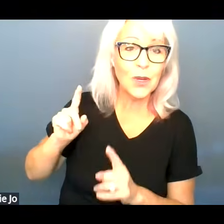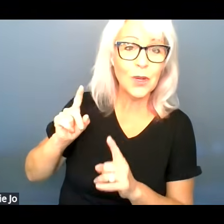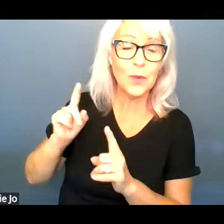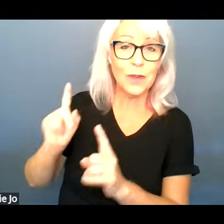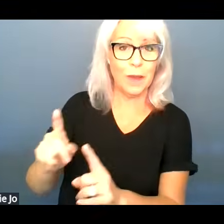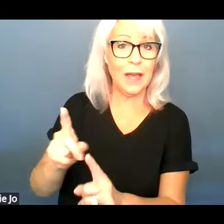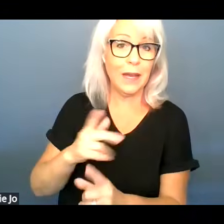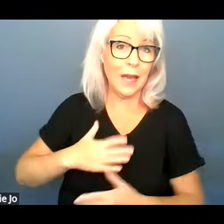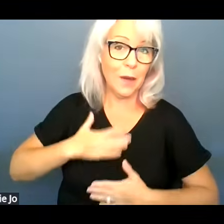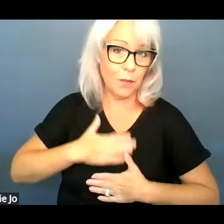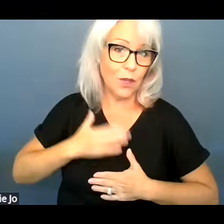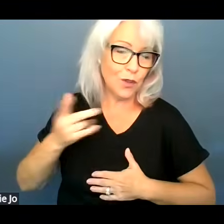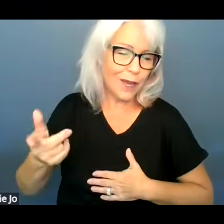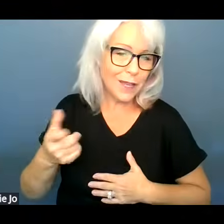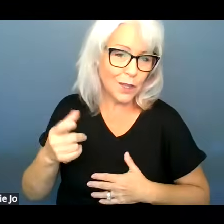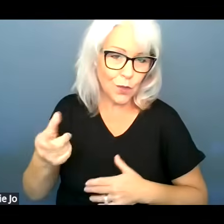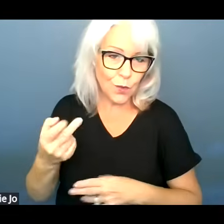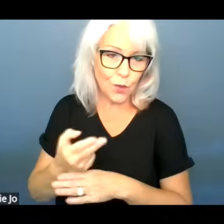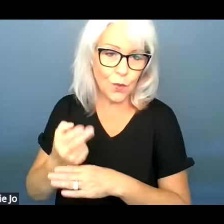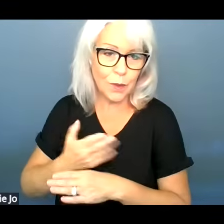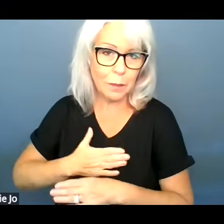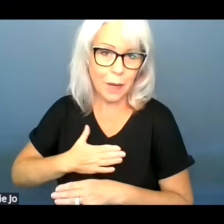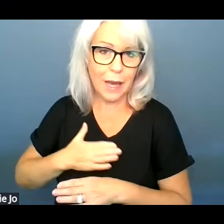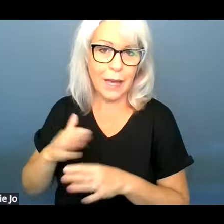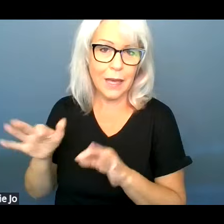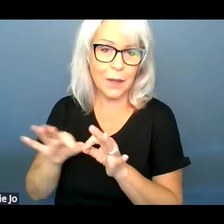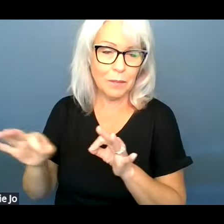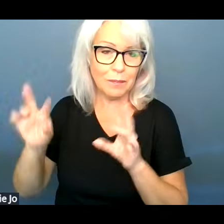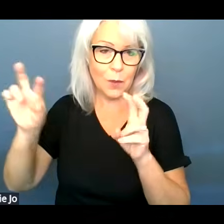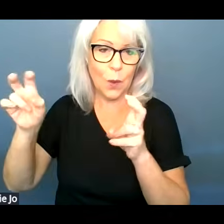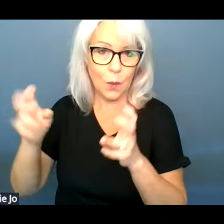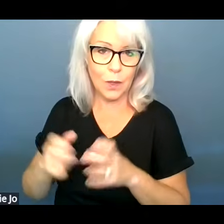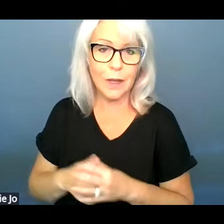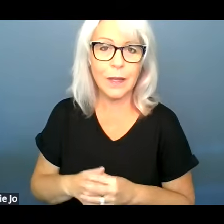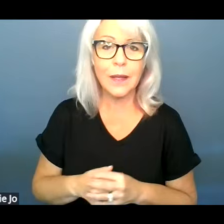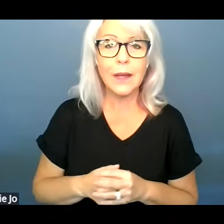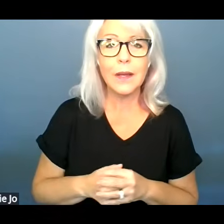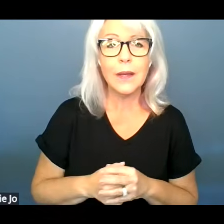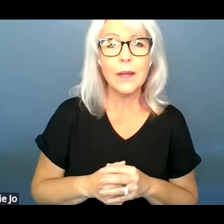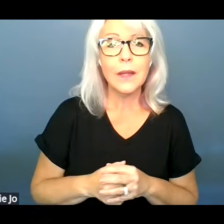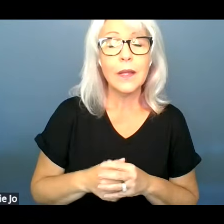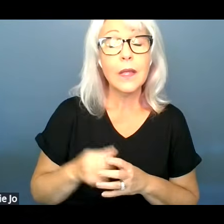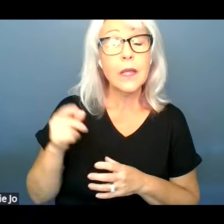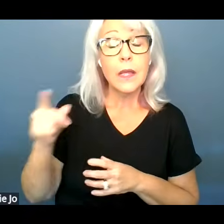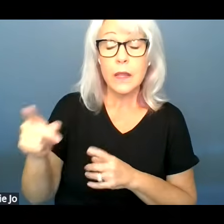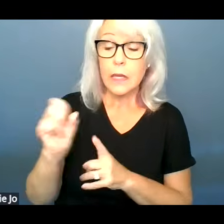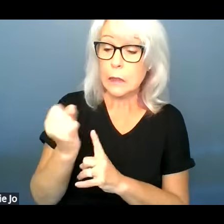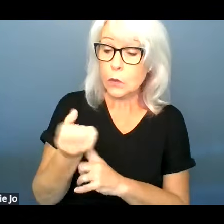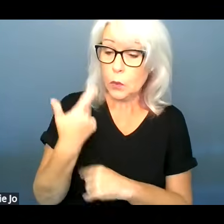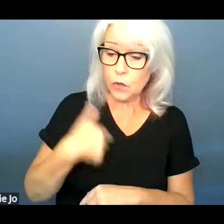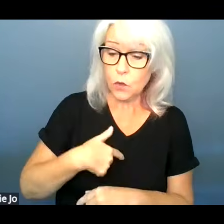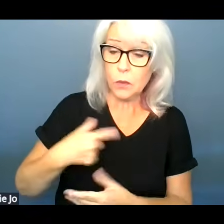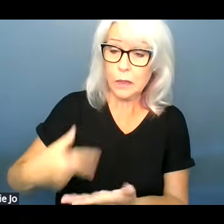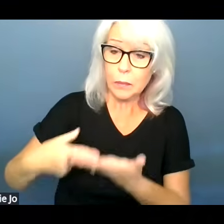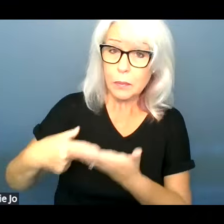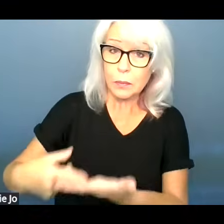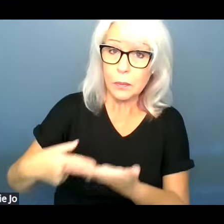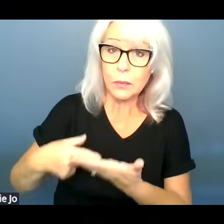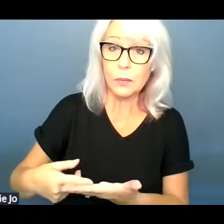Sure. So the case that we discussed in June regarding the other,